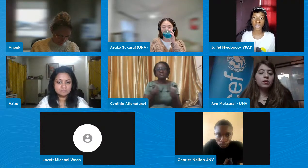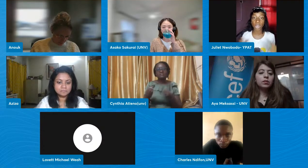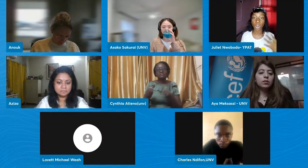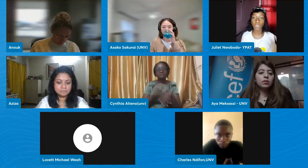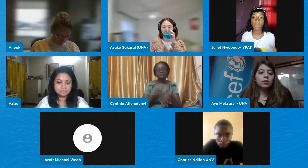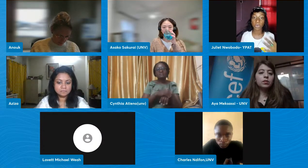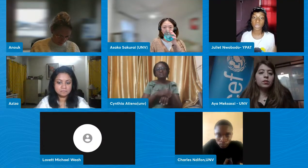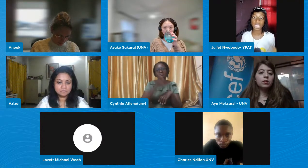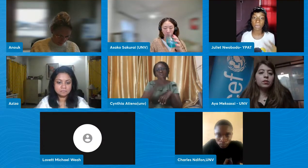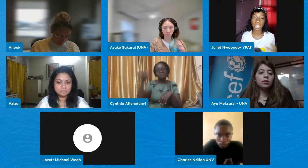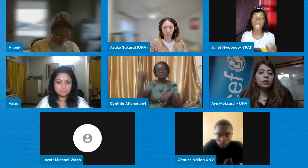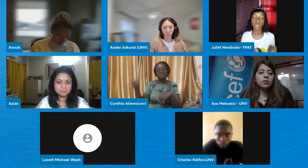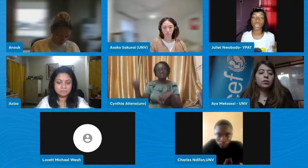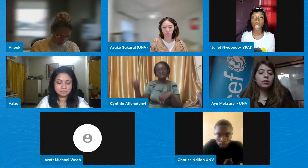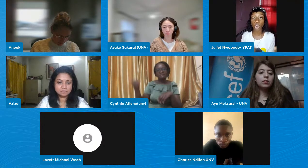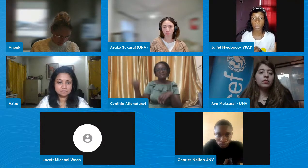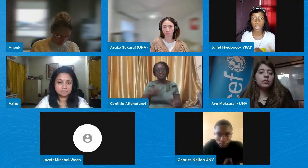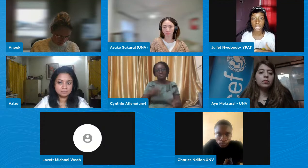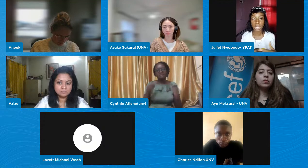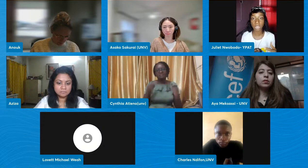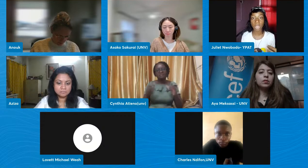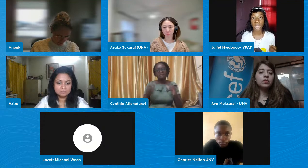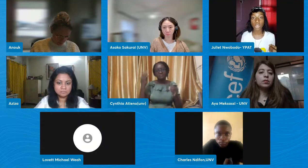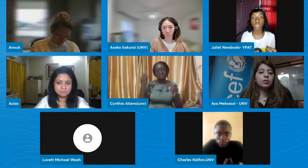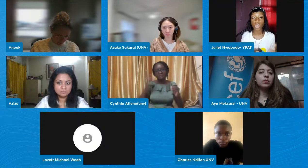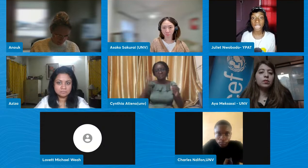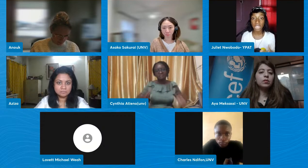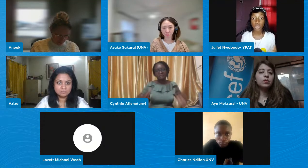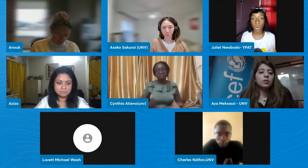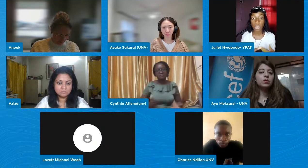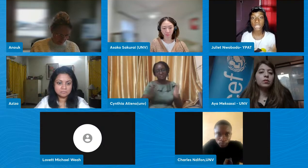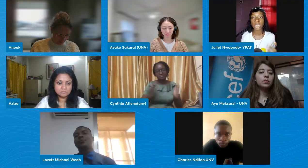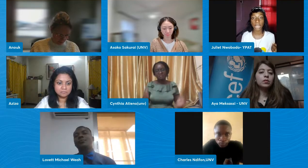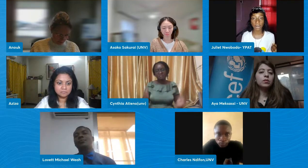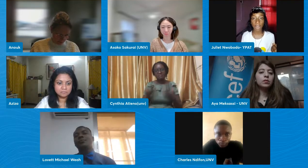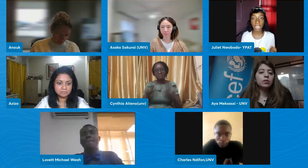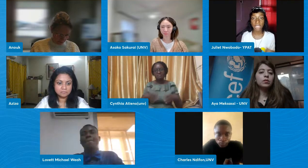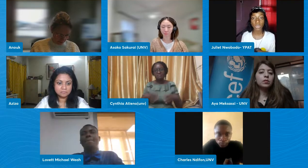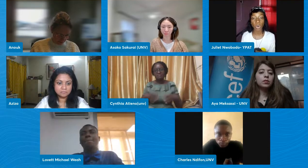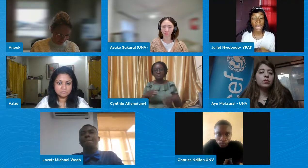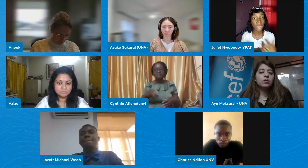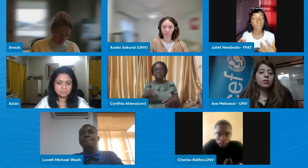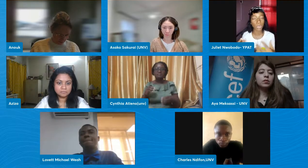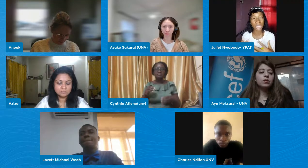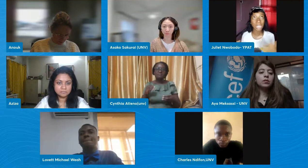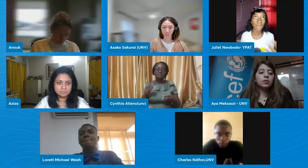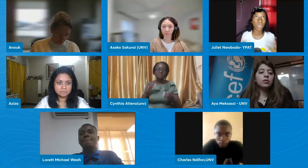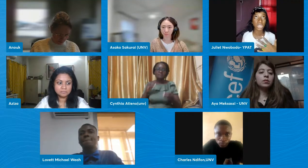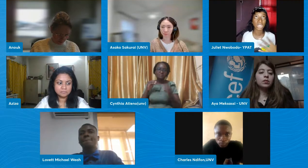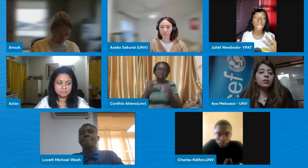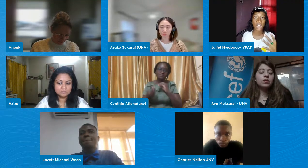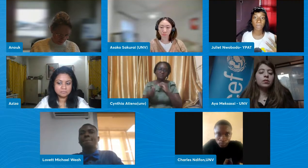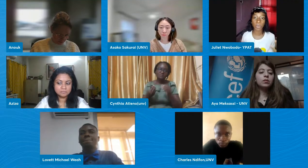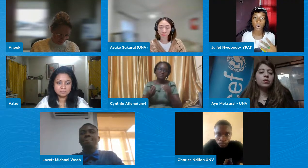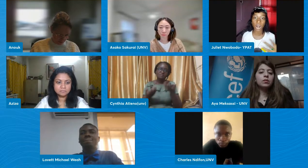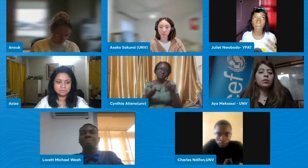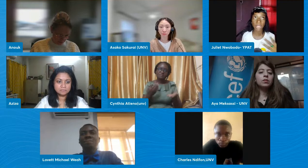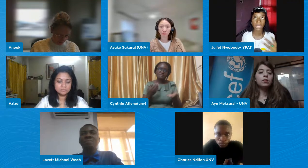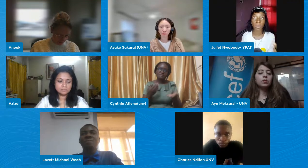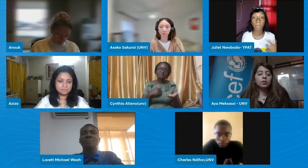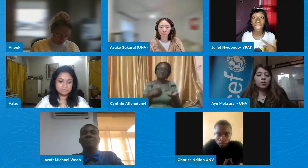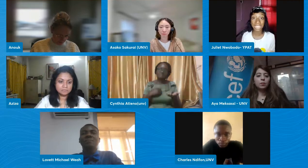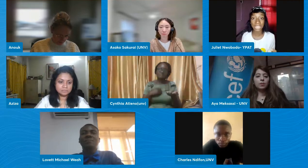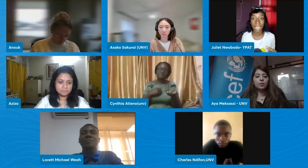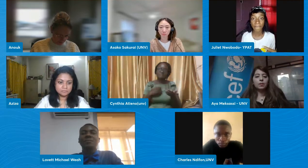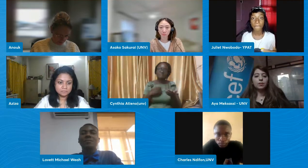it's important to encourage people with disabilities to join communities, to join networks. Right. So I think we did a program,